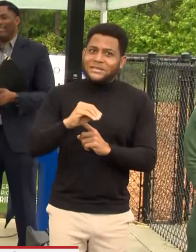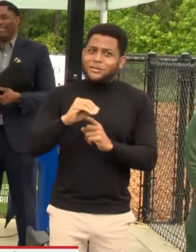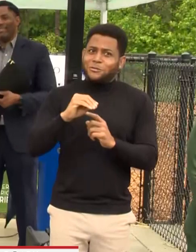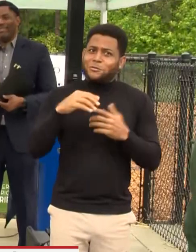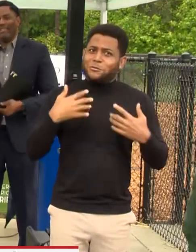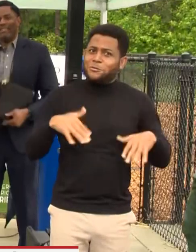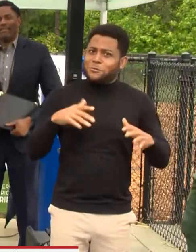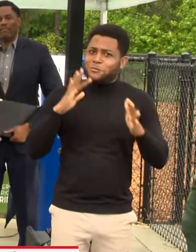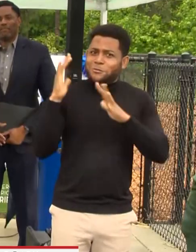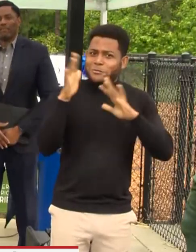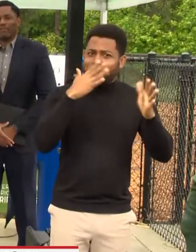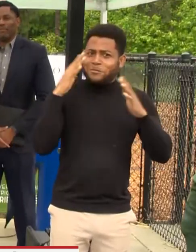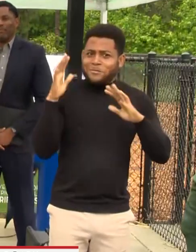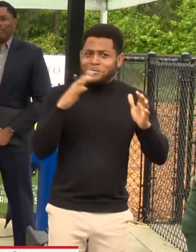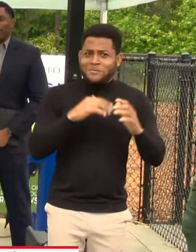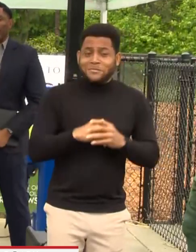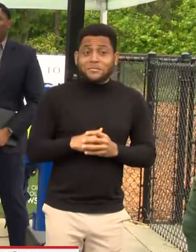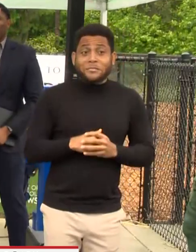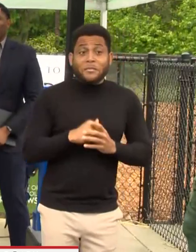Representing